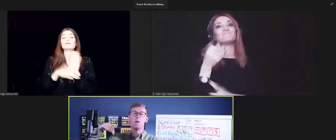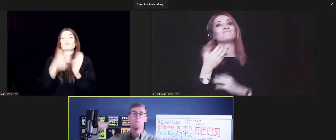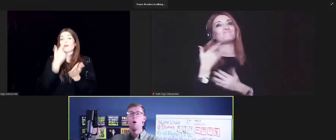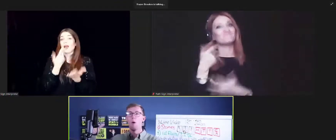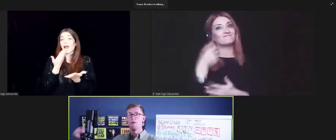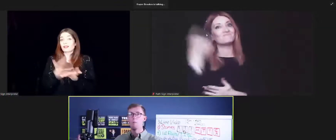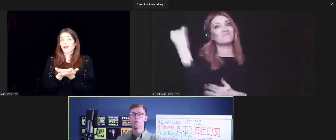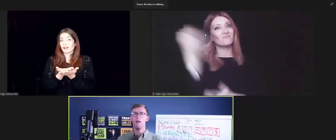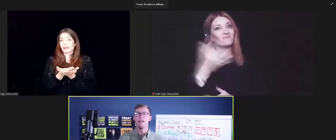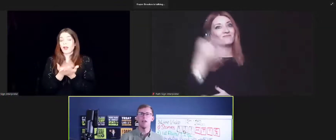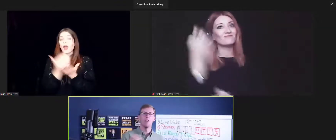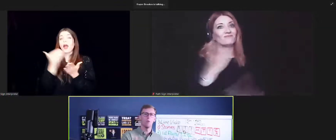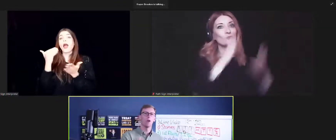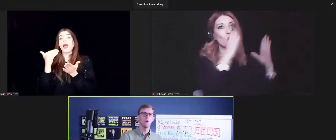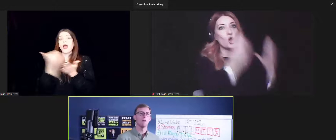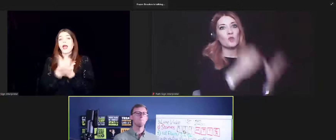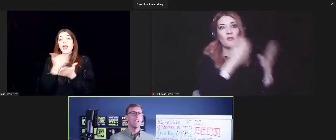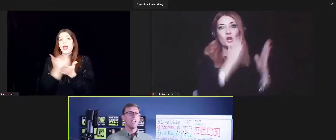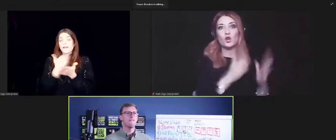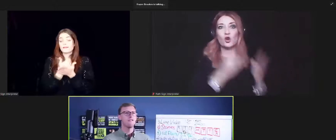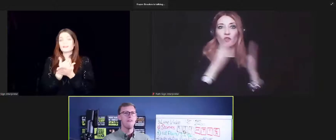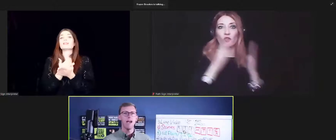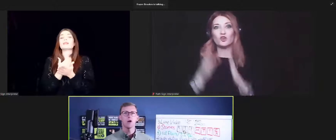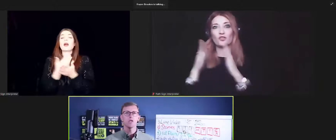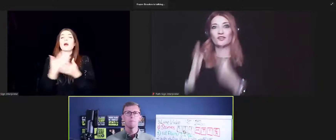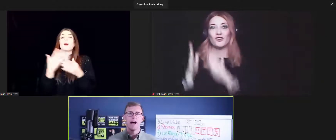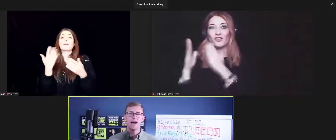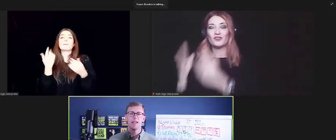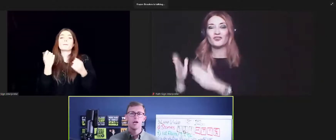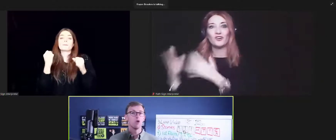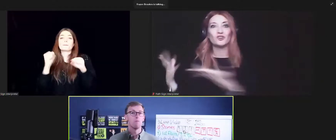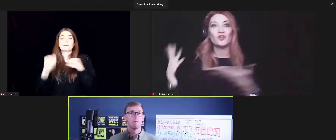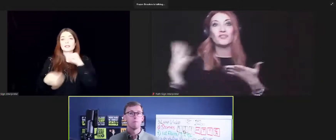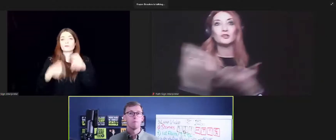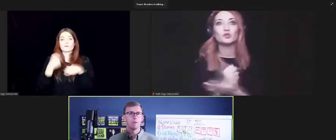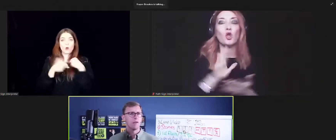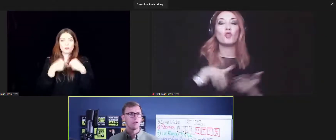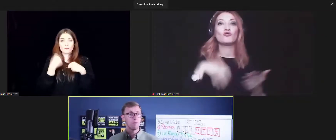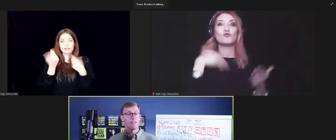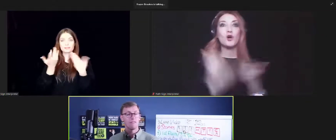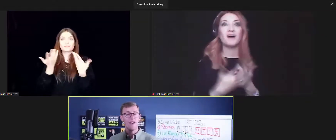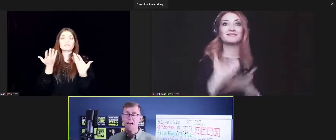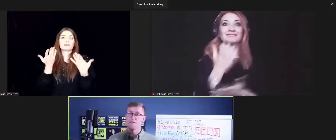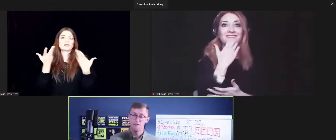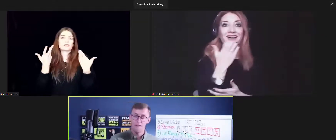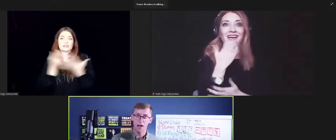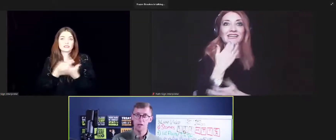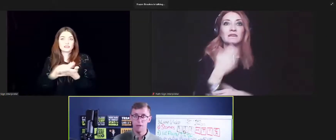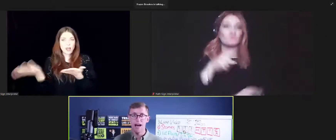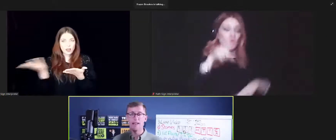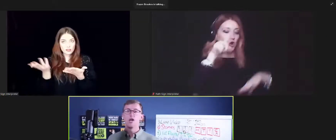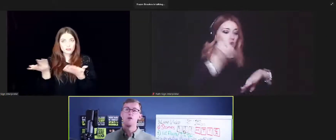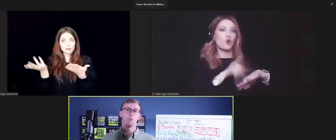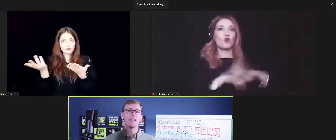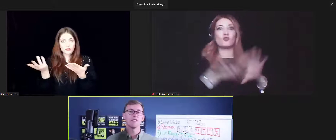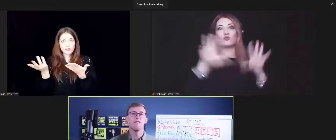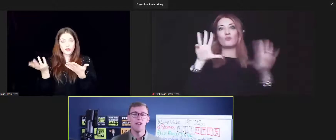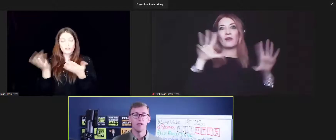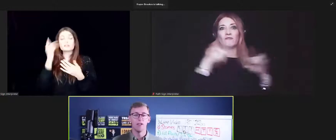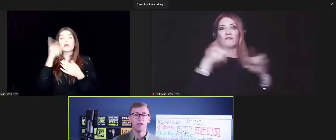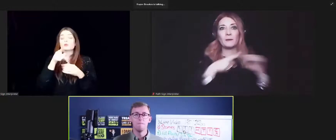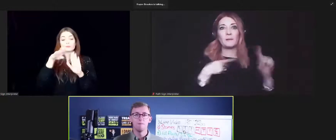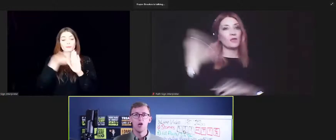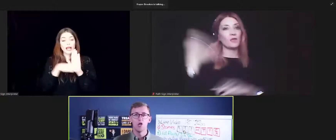prevents poor performance. There's that other one as well. If you fail to plan, you plan to fail. Yeah. If you fail to plan, you plan to